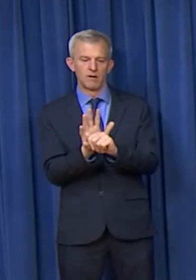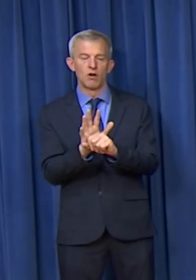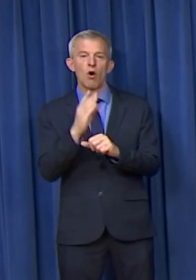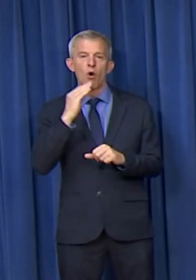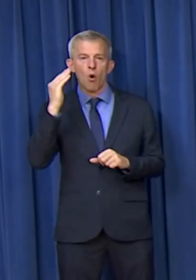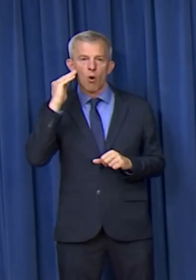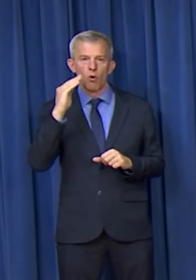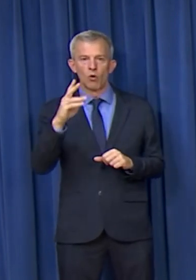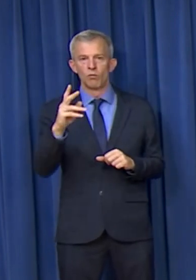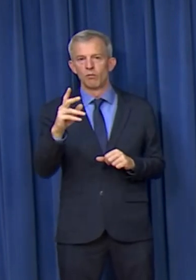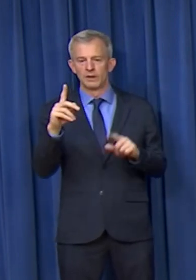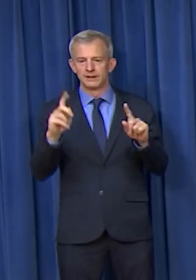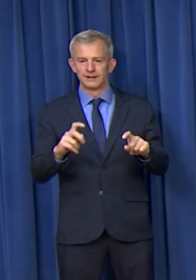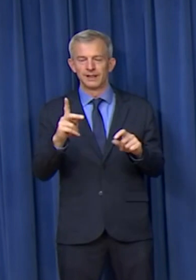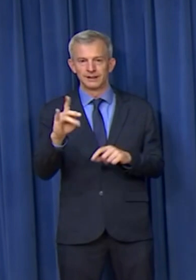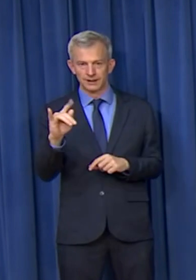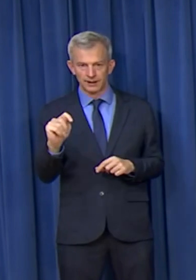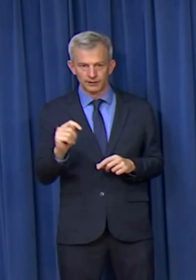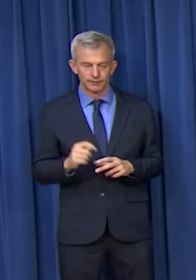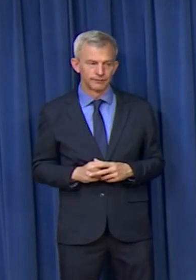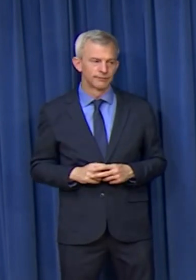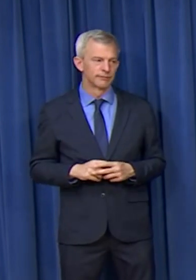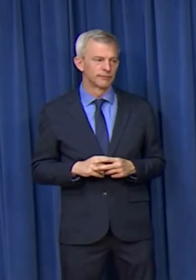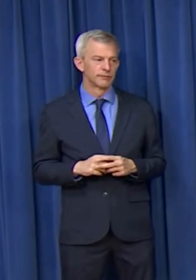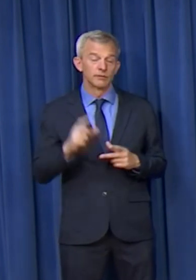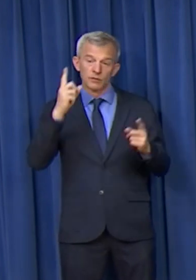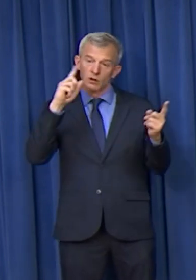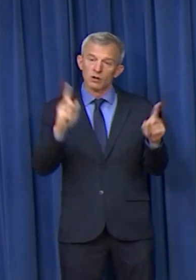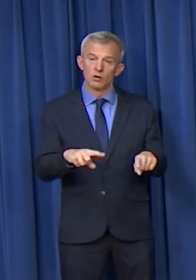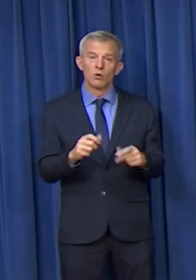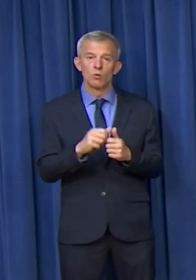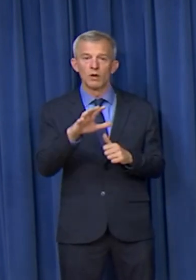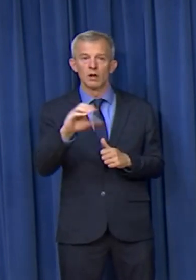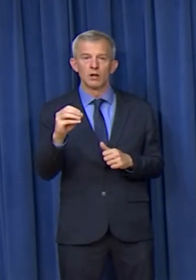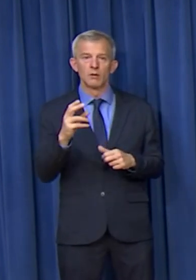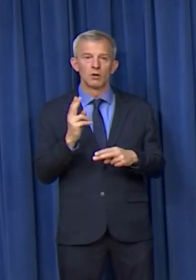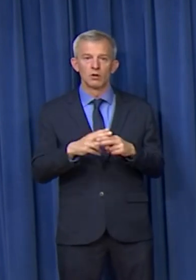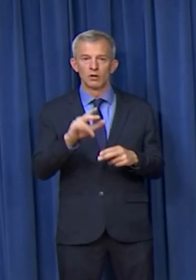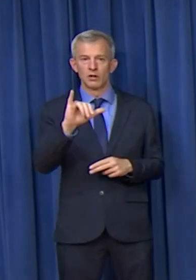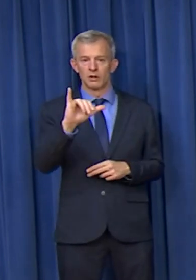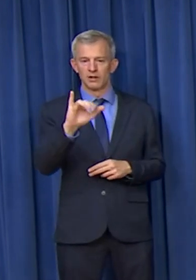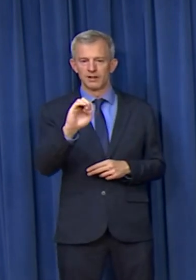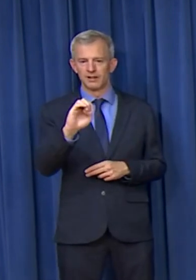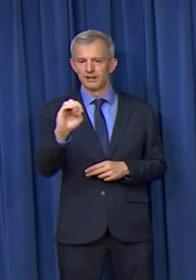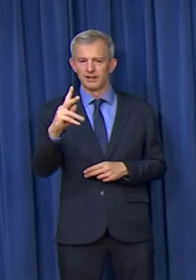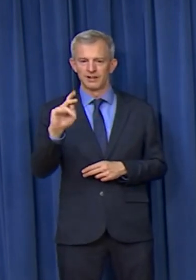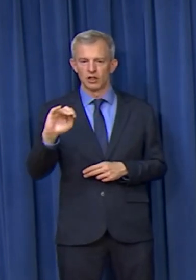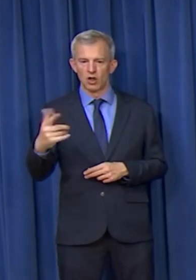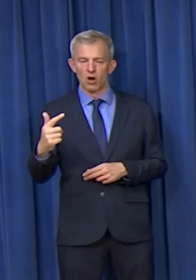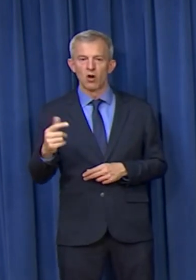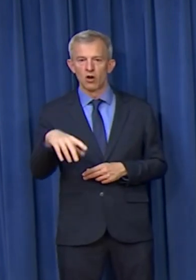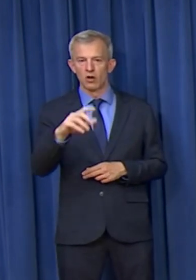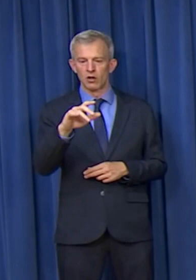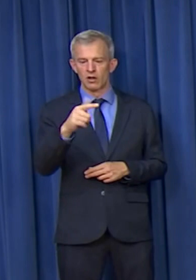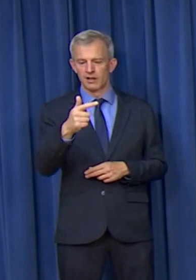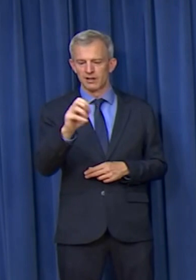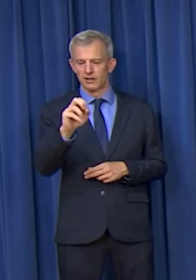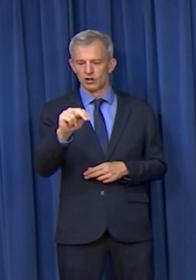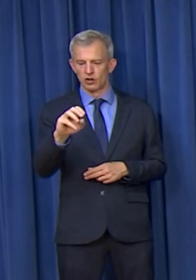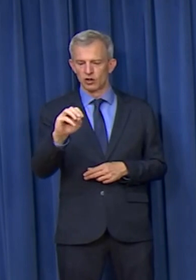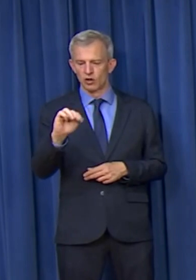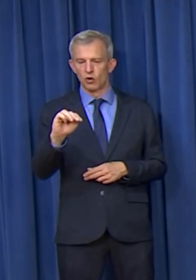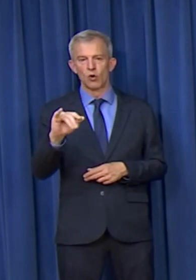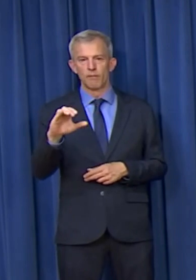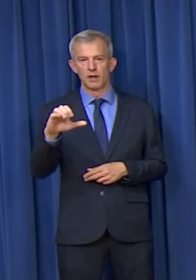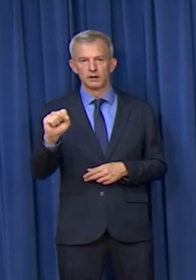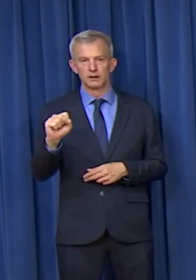home test kit. It's a settlement with a company called Econ Genomics. Econ Genomics